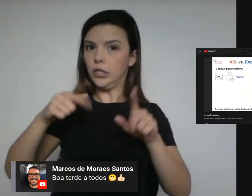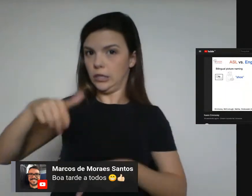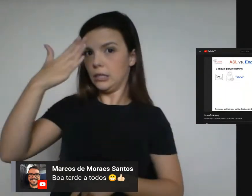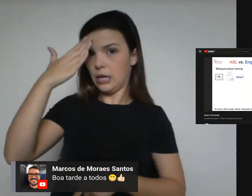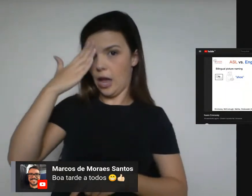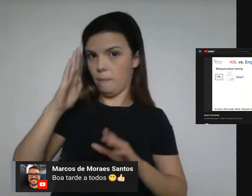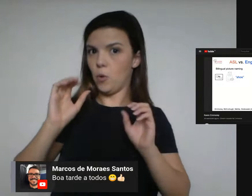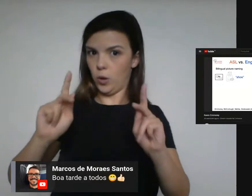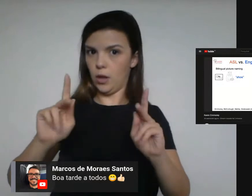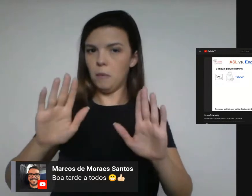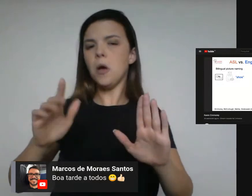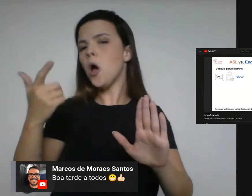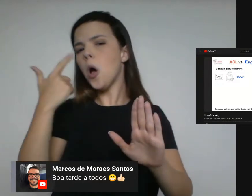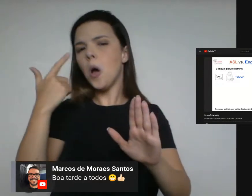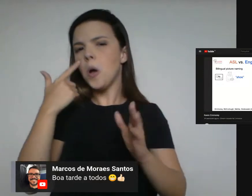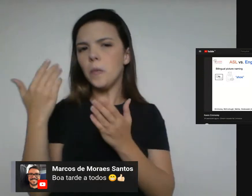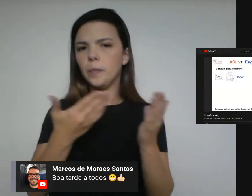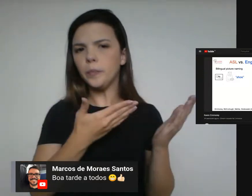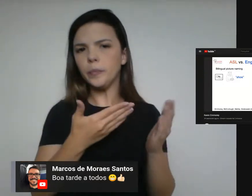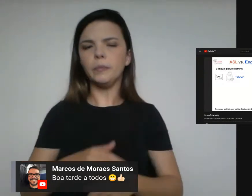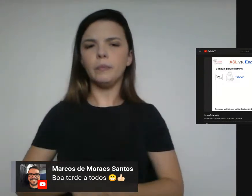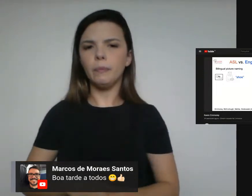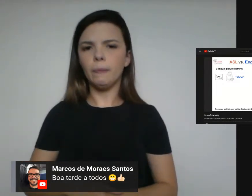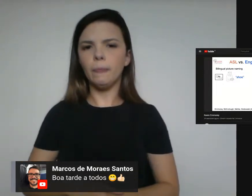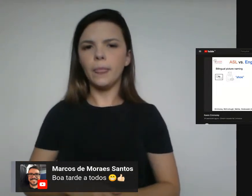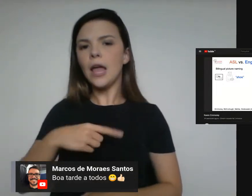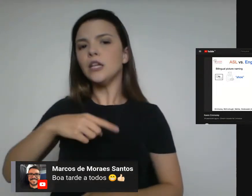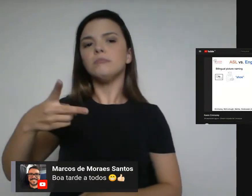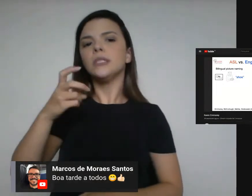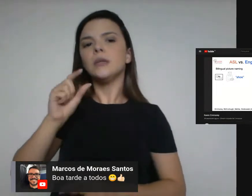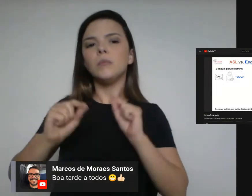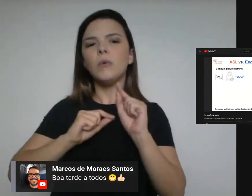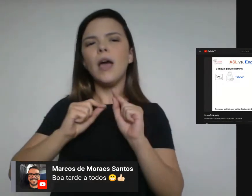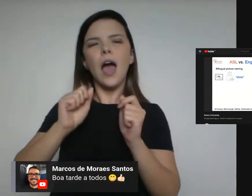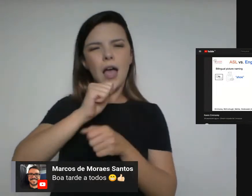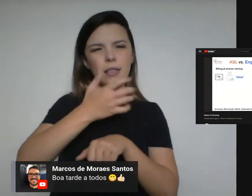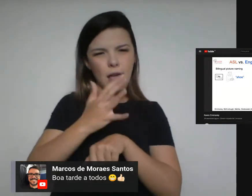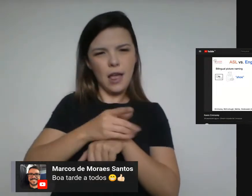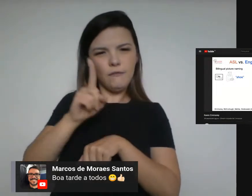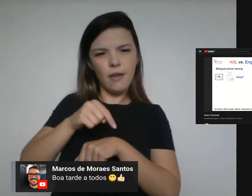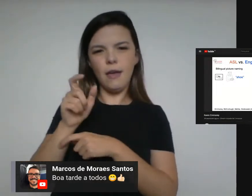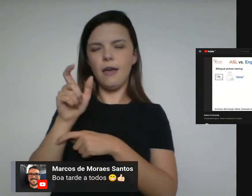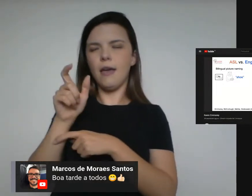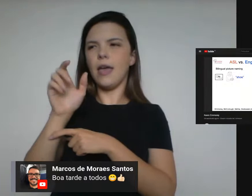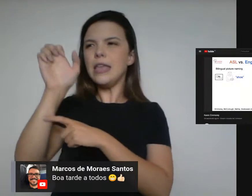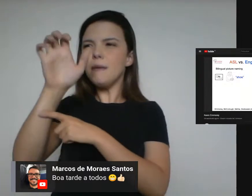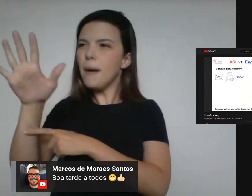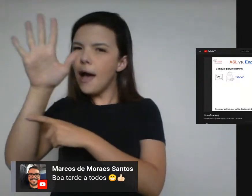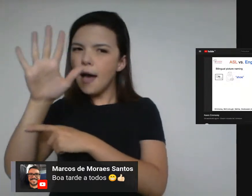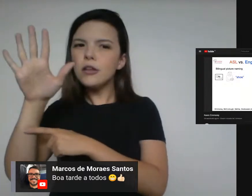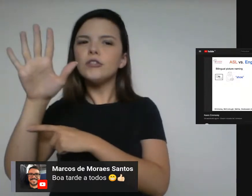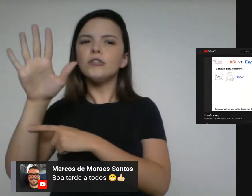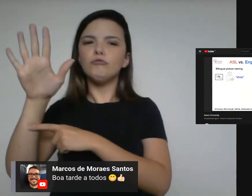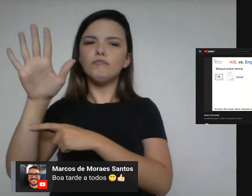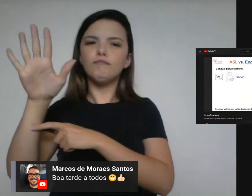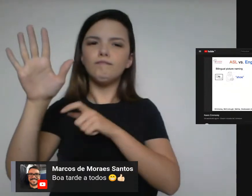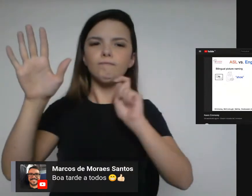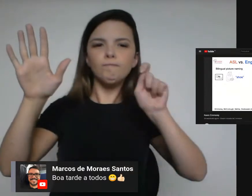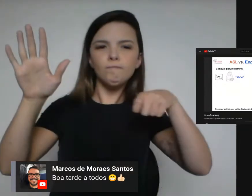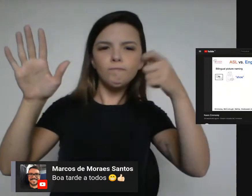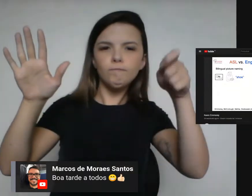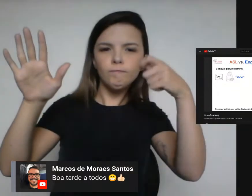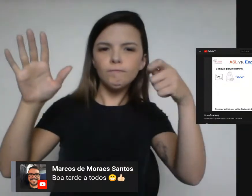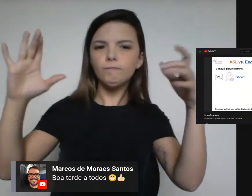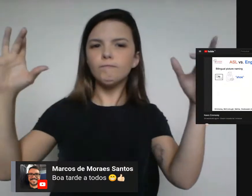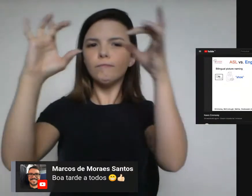So in this case, we're now looking at bilingual picture naming. So these, again, are these ASL English bilinguals.